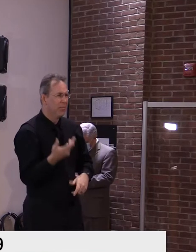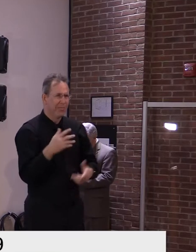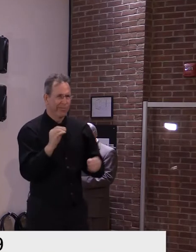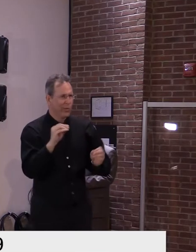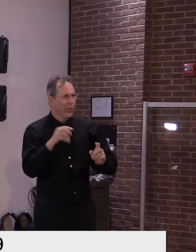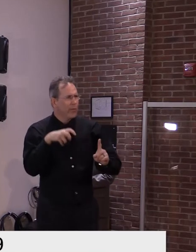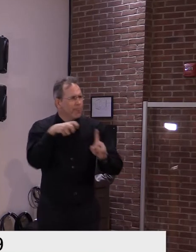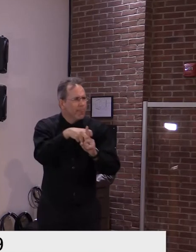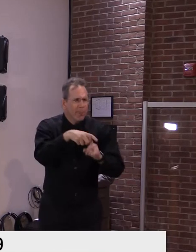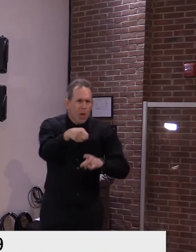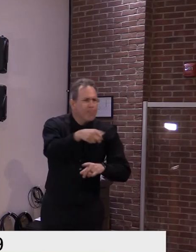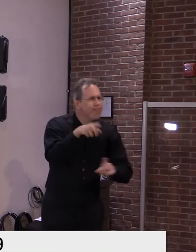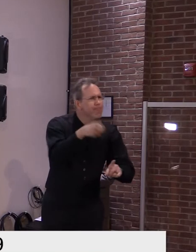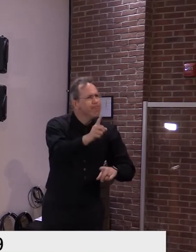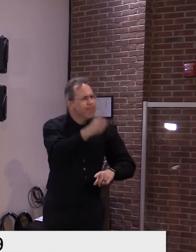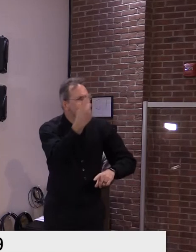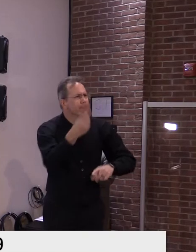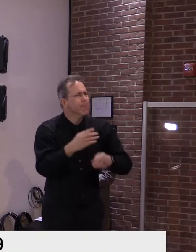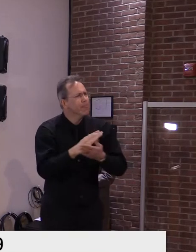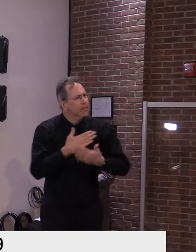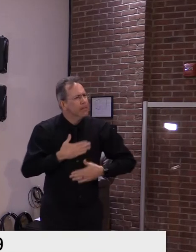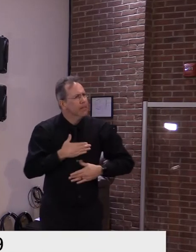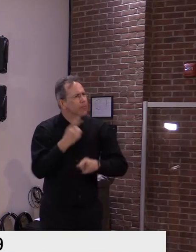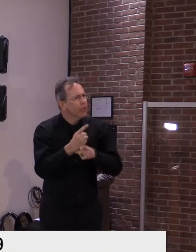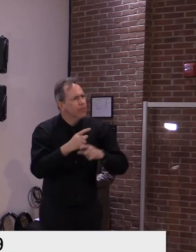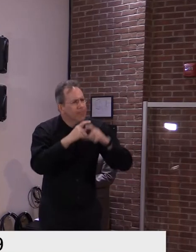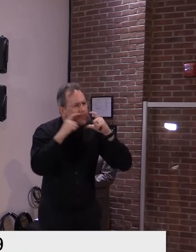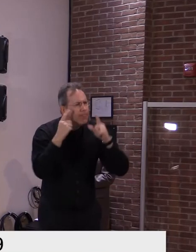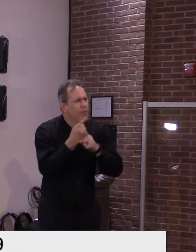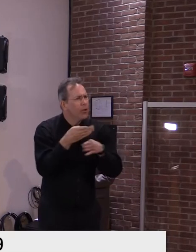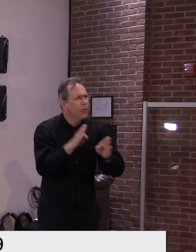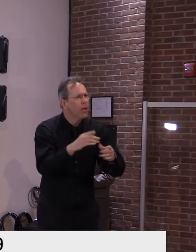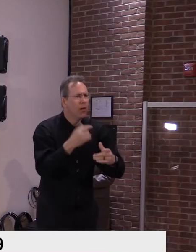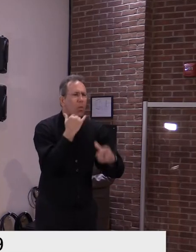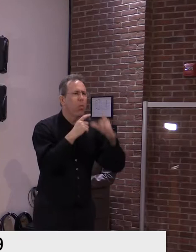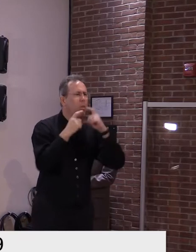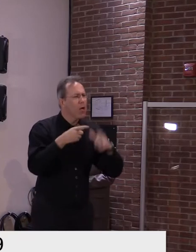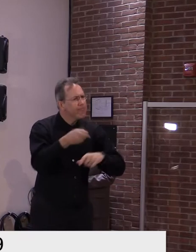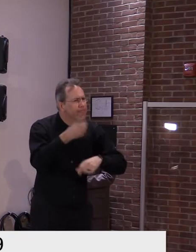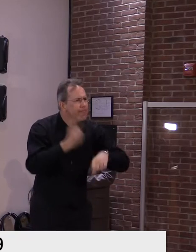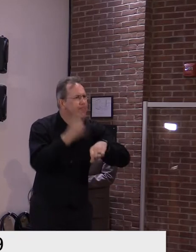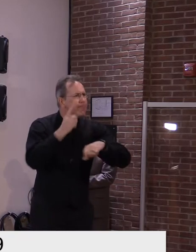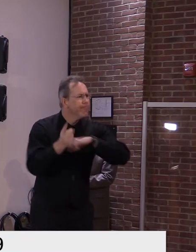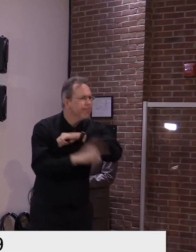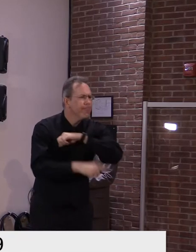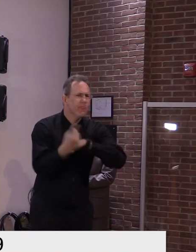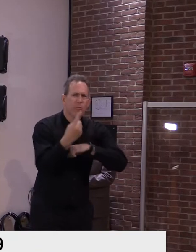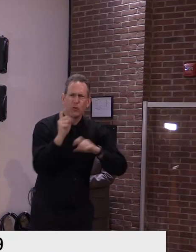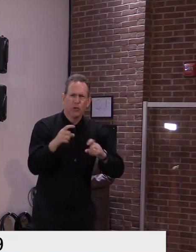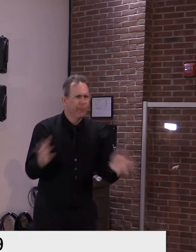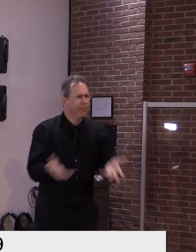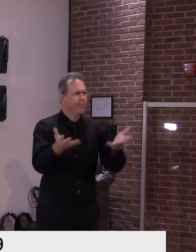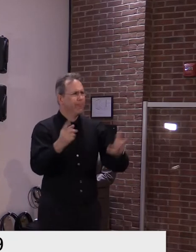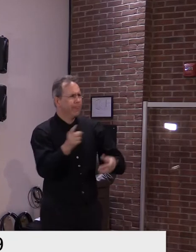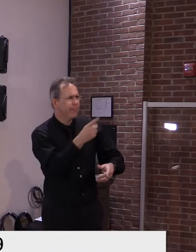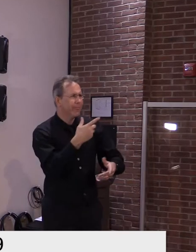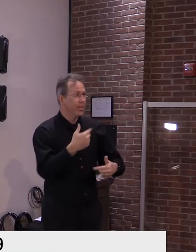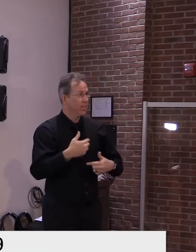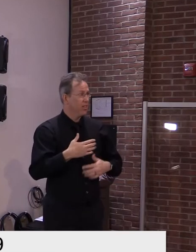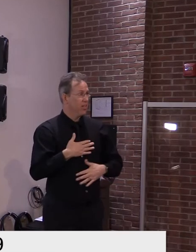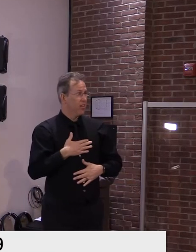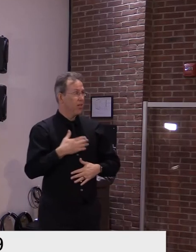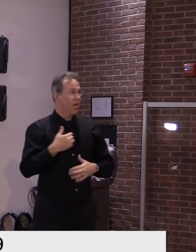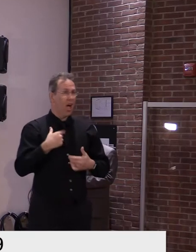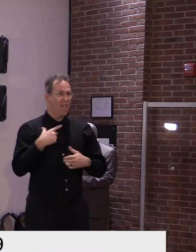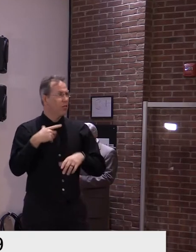just saying it's very difficult for them to be the ones to enforce COVID restrictions. Yeah, from my standpoint, and I'll